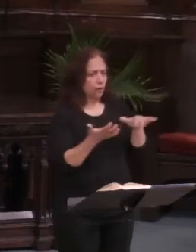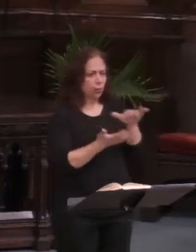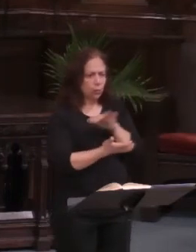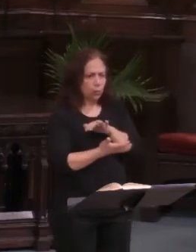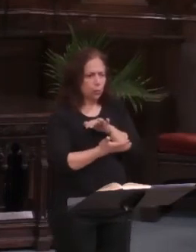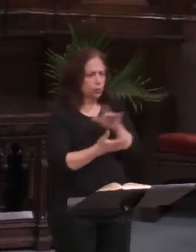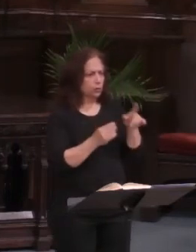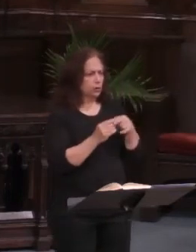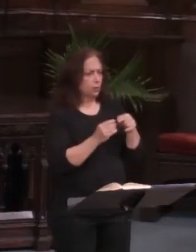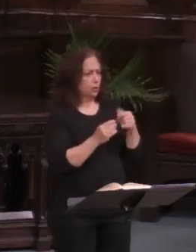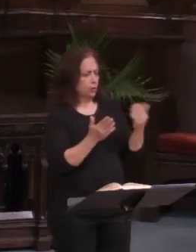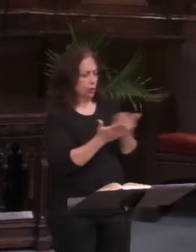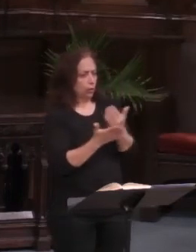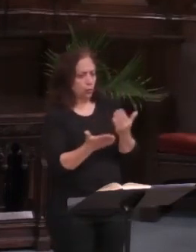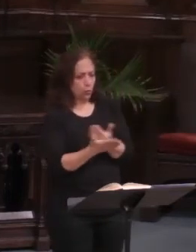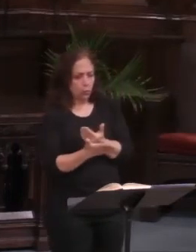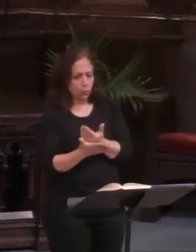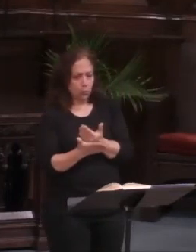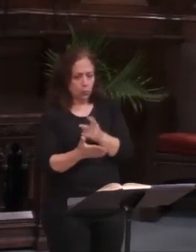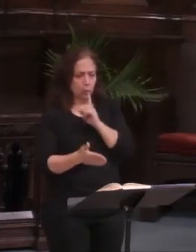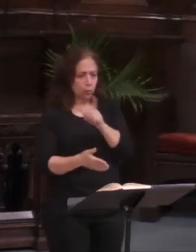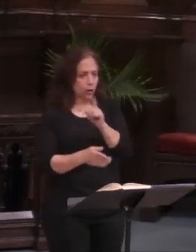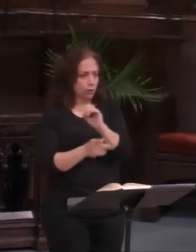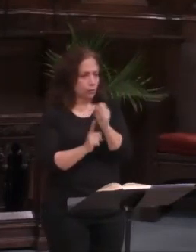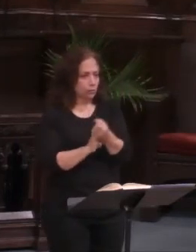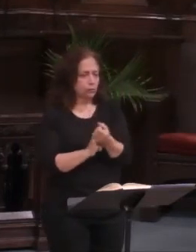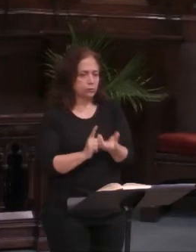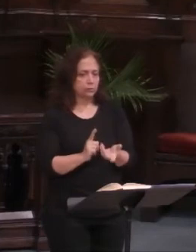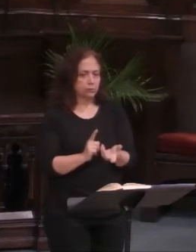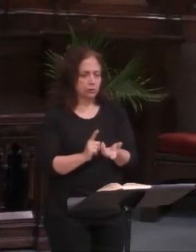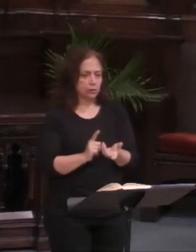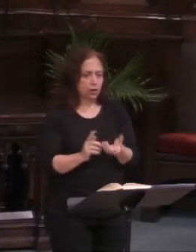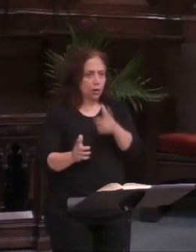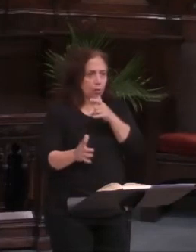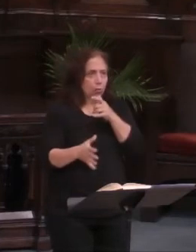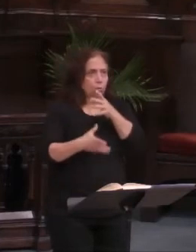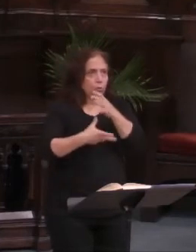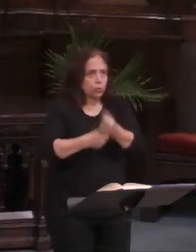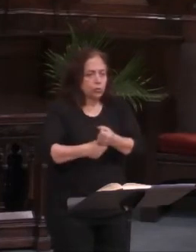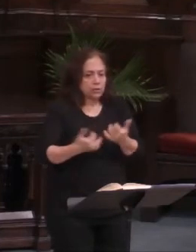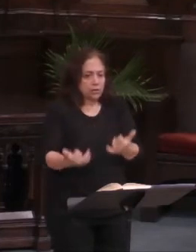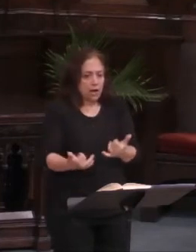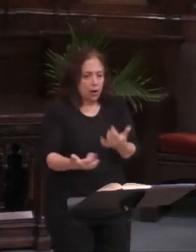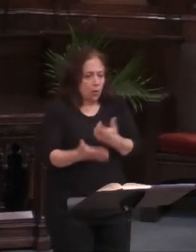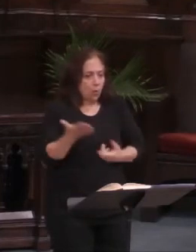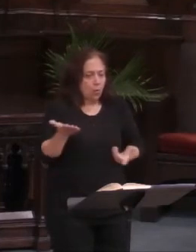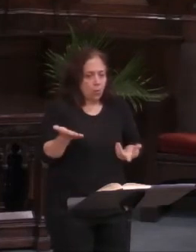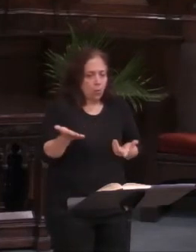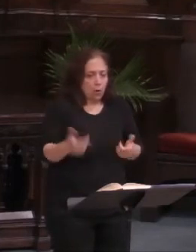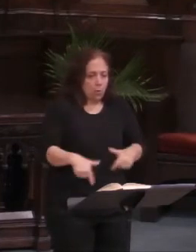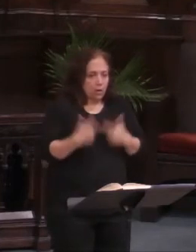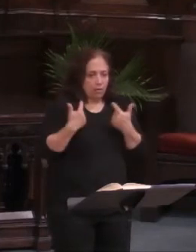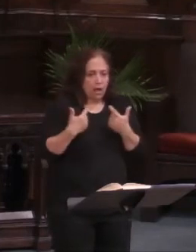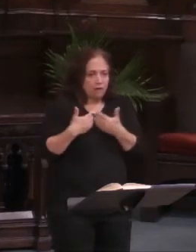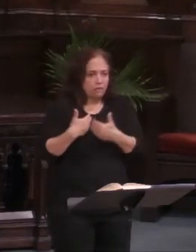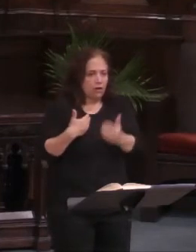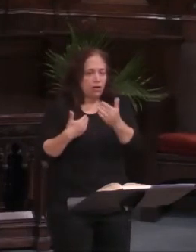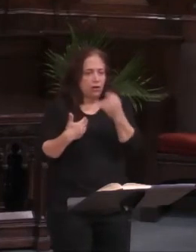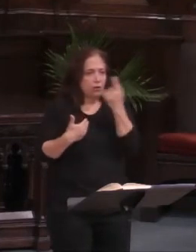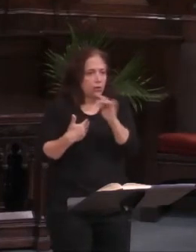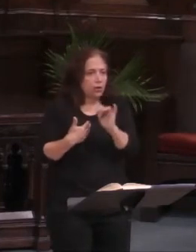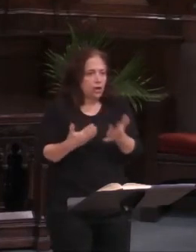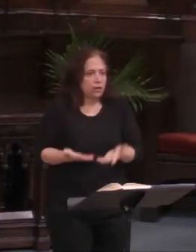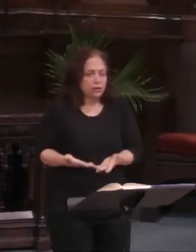confused about their new reality. Who do they trust now? What was life gonna look